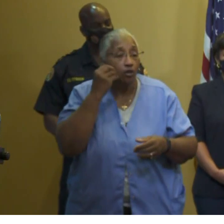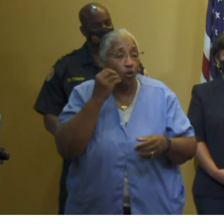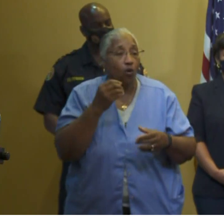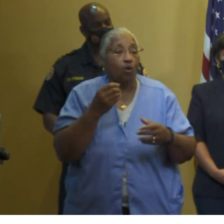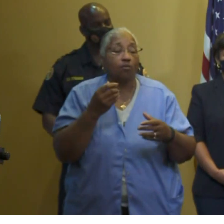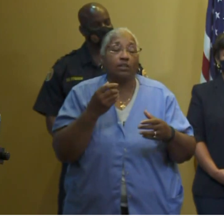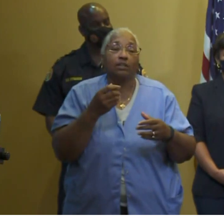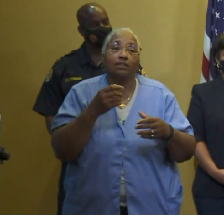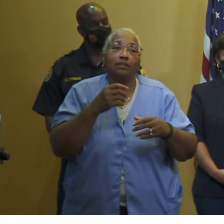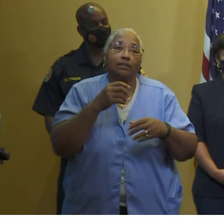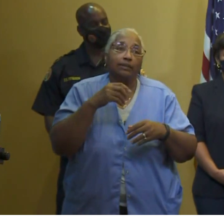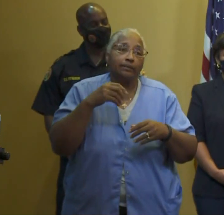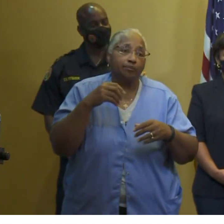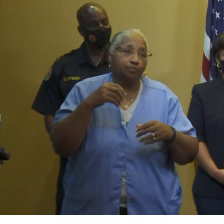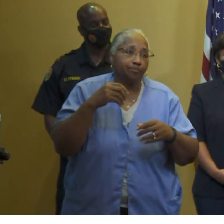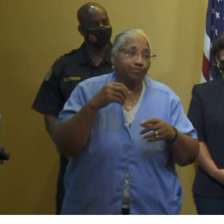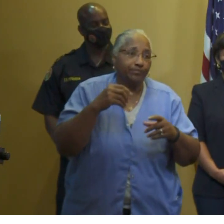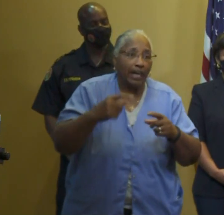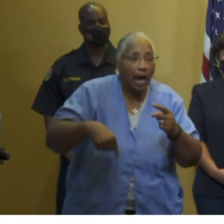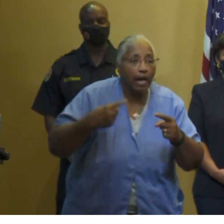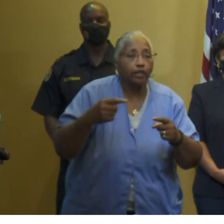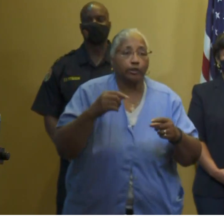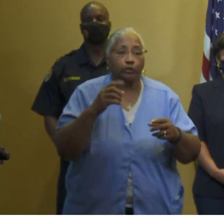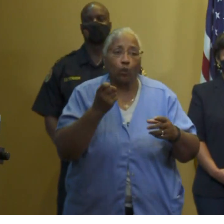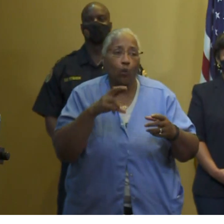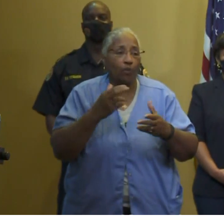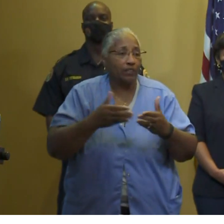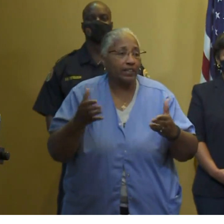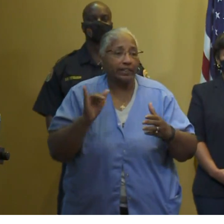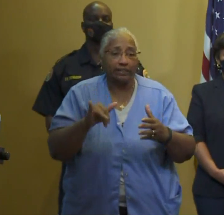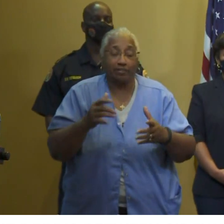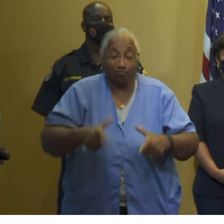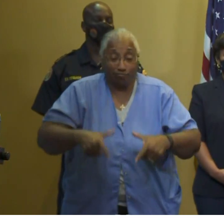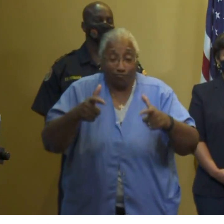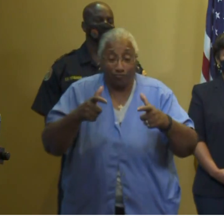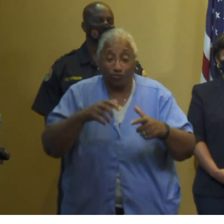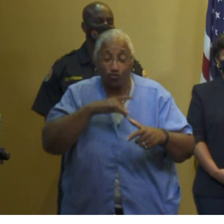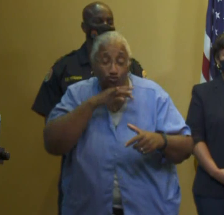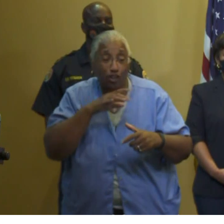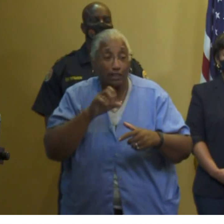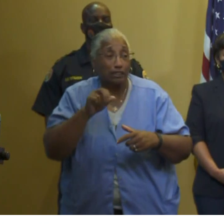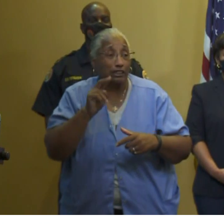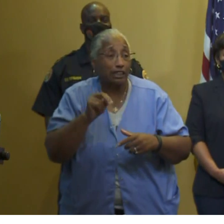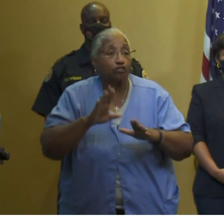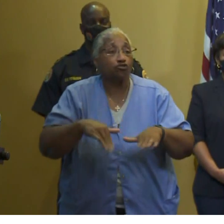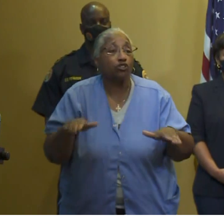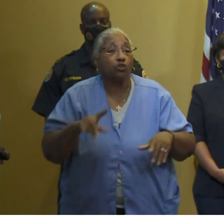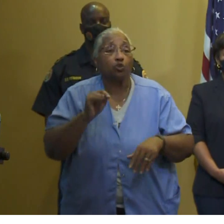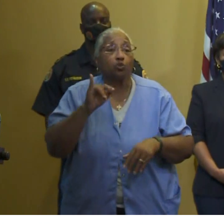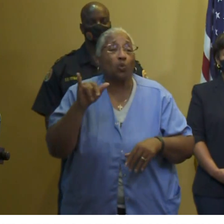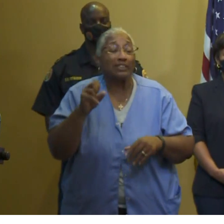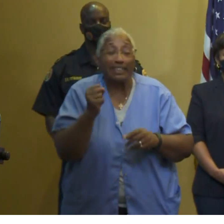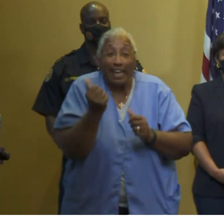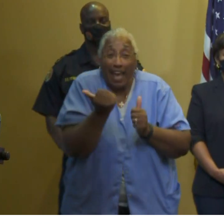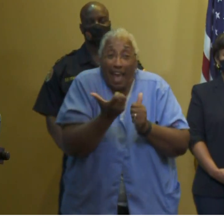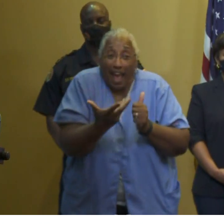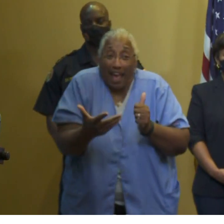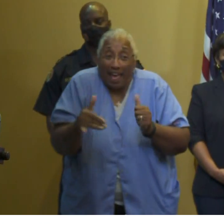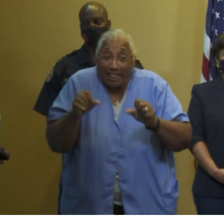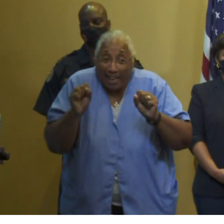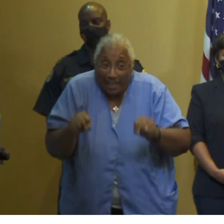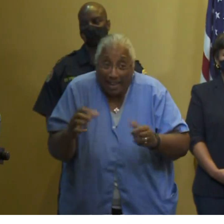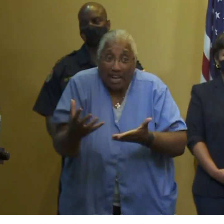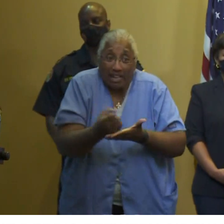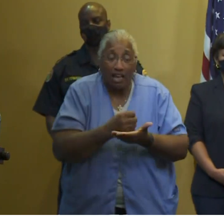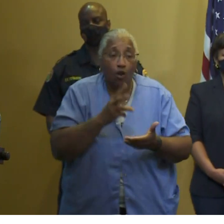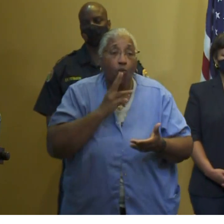and containers that can hold water, turn over wading pools, buckets, trash cans, children's toys, or anything that could collect water. Check weekly and remove